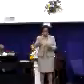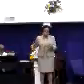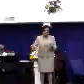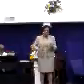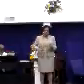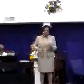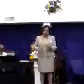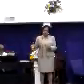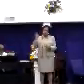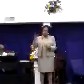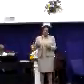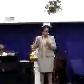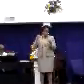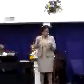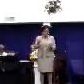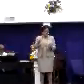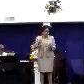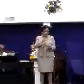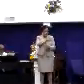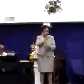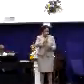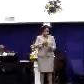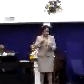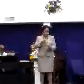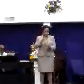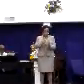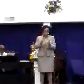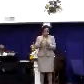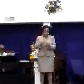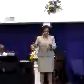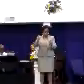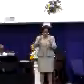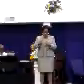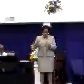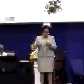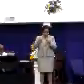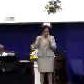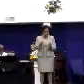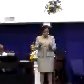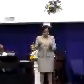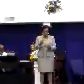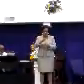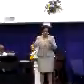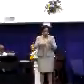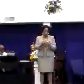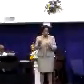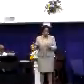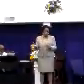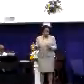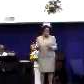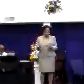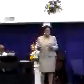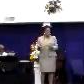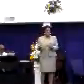strength in me. He gave me power to do these things. Amen. Yes. Somebody's in this place. Amen.